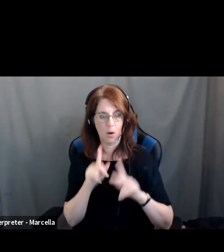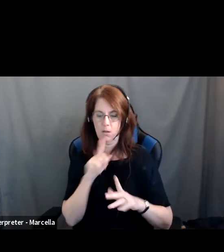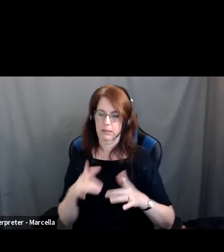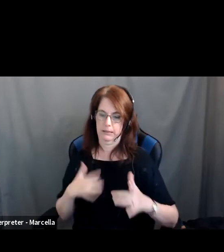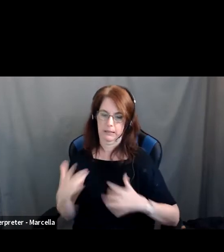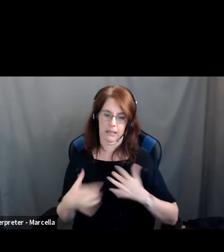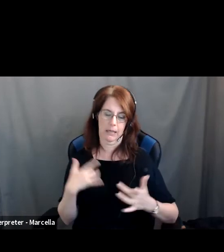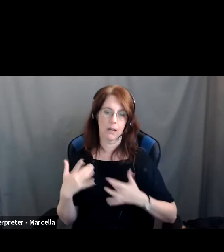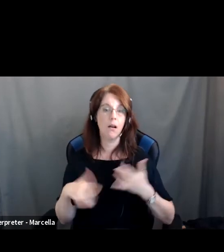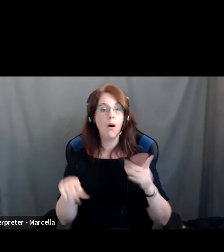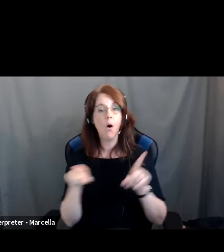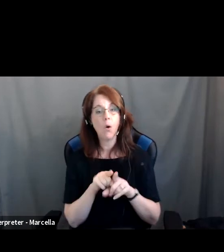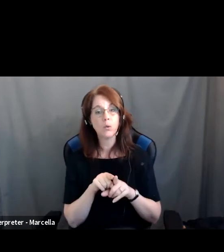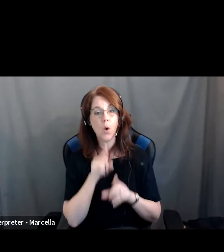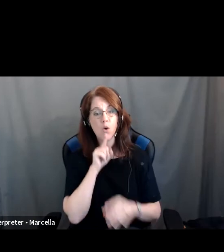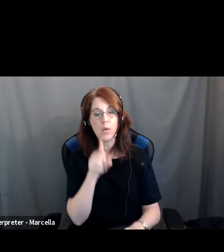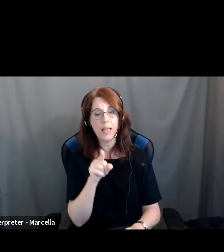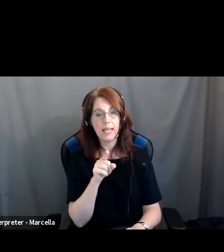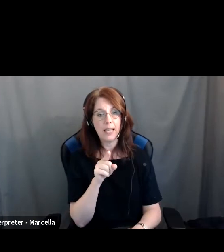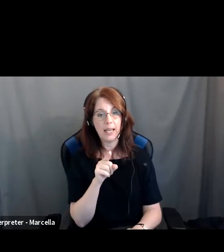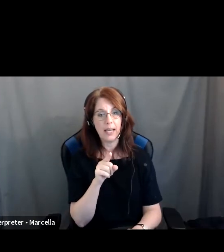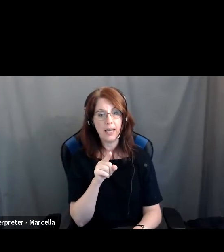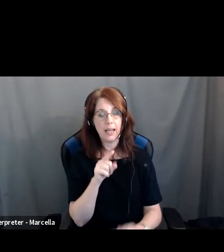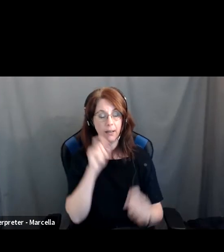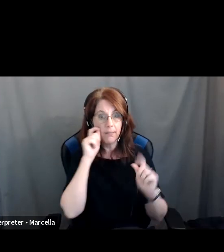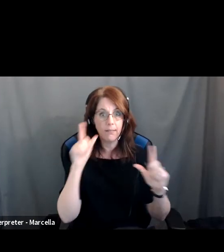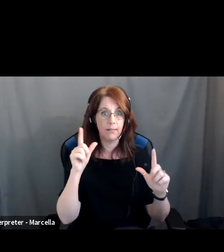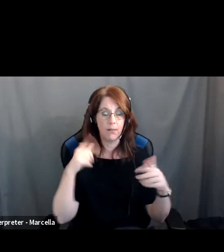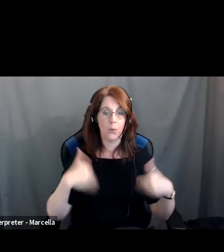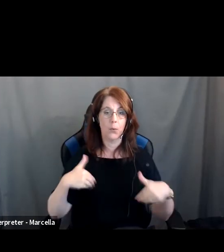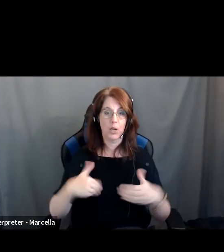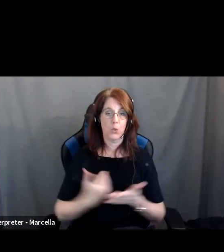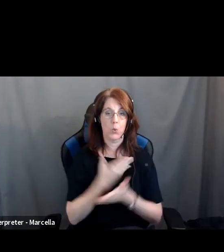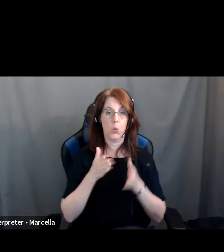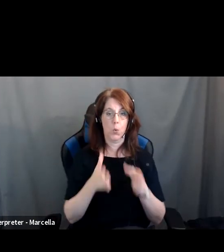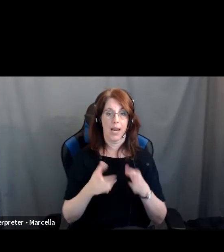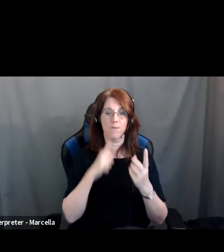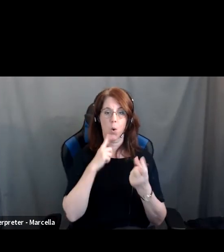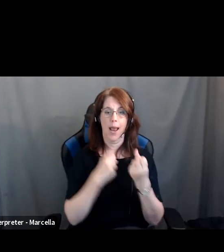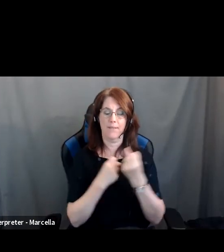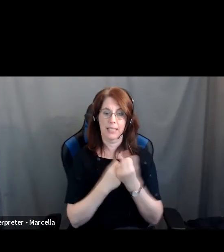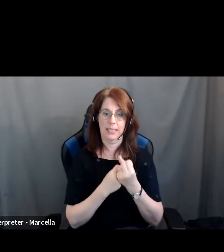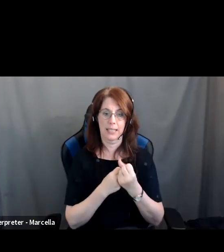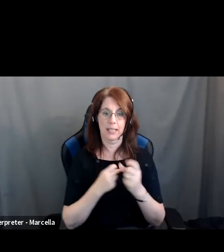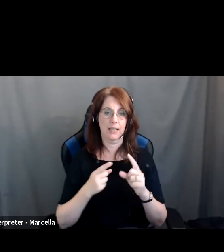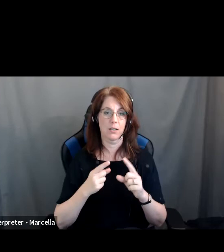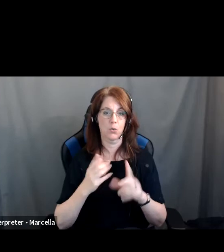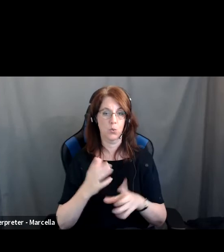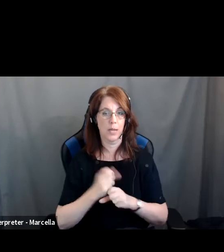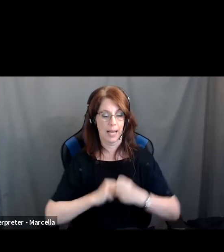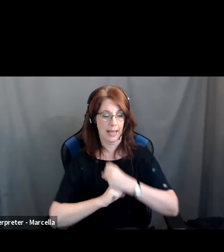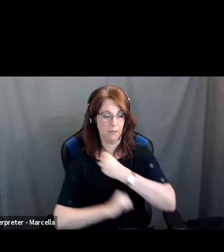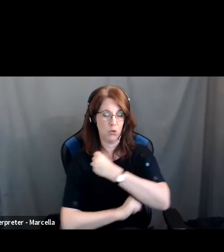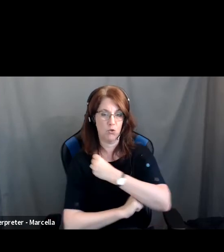exciting, and also a really, I think, eye-opening in terms of a new route for advocacy around getting the infrastructure built